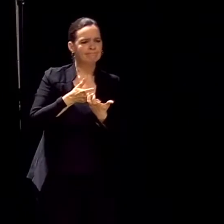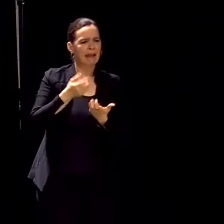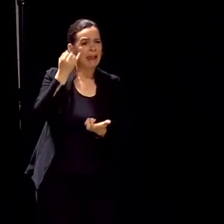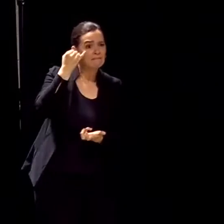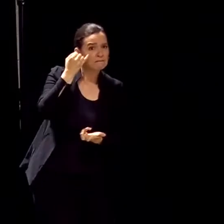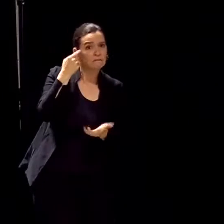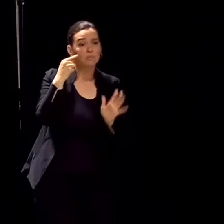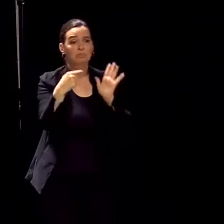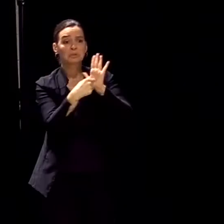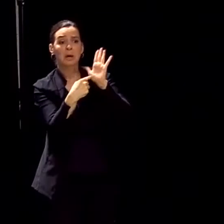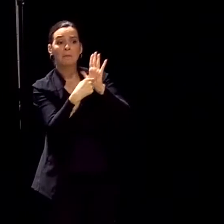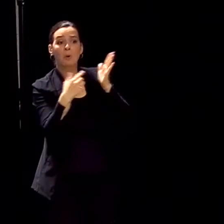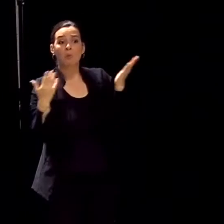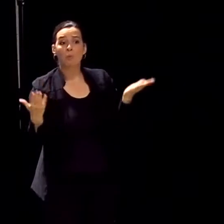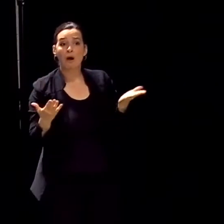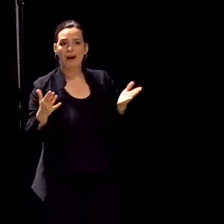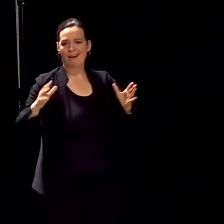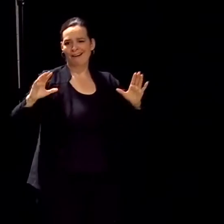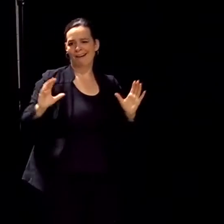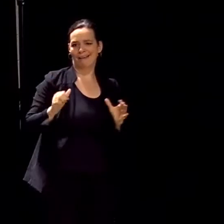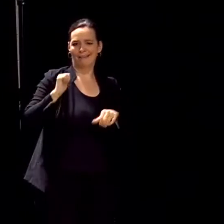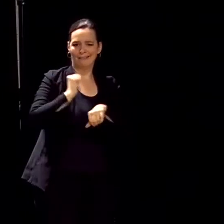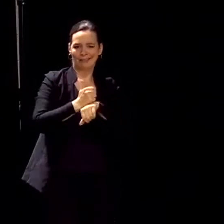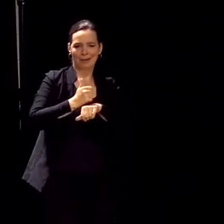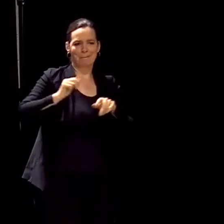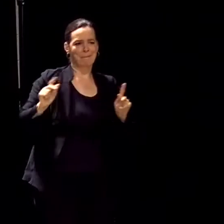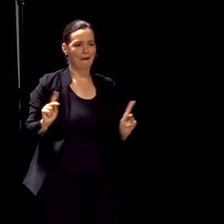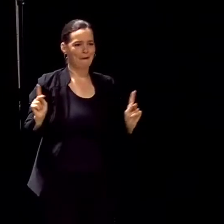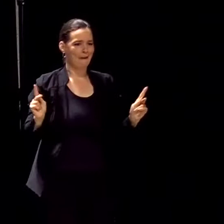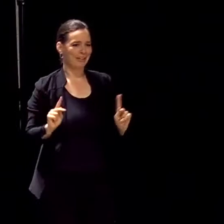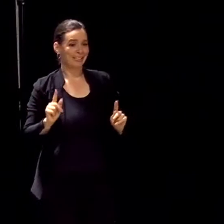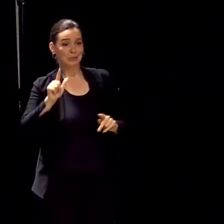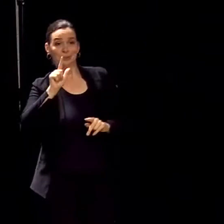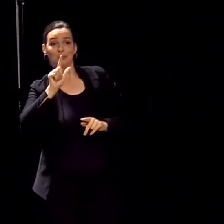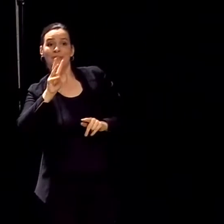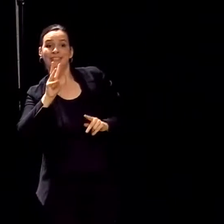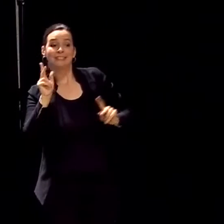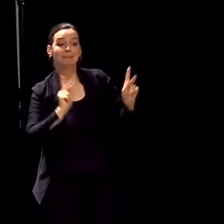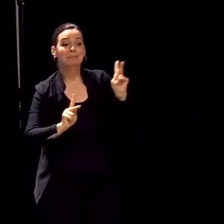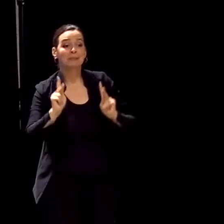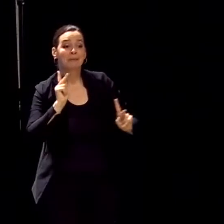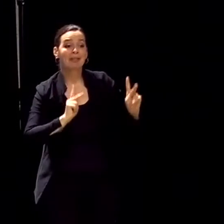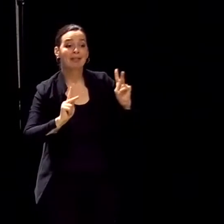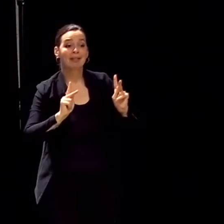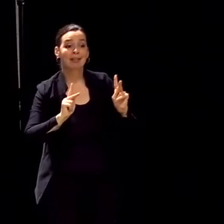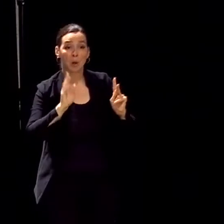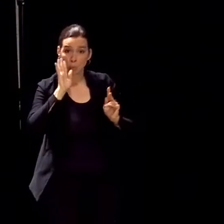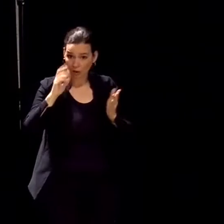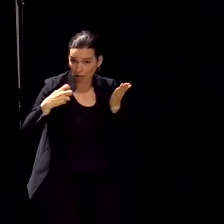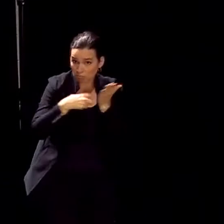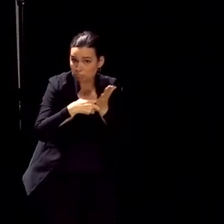be fined. And we know about it. Your gathering sizes are limited.